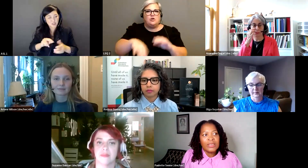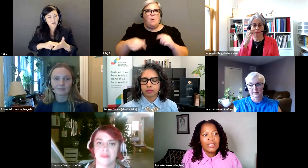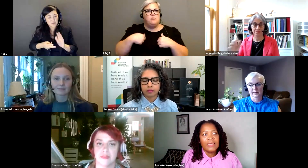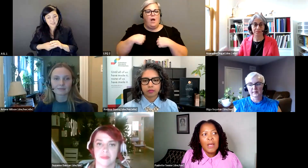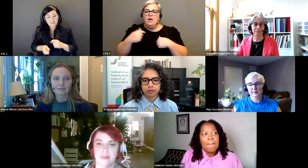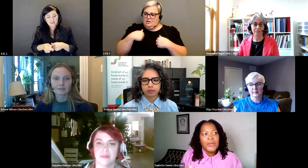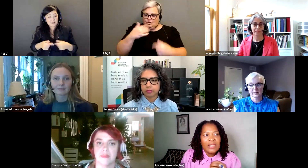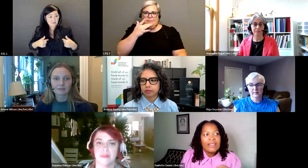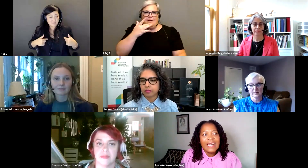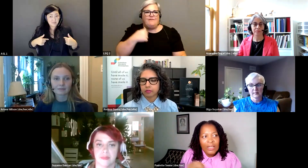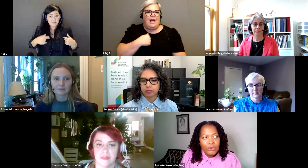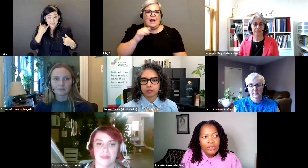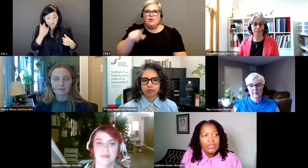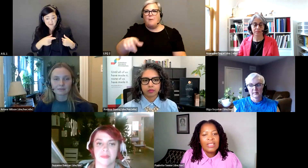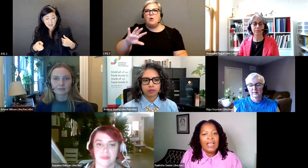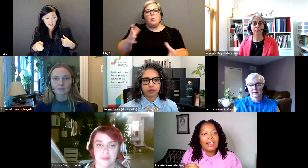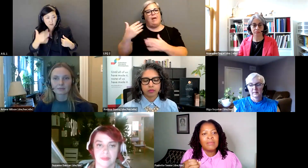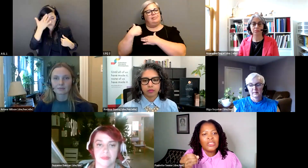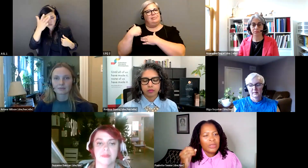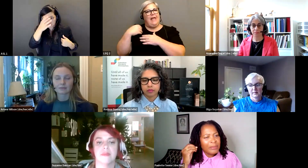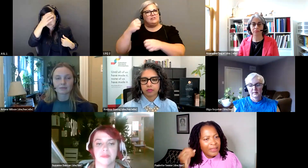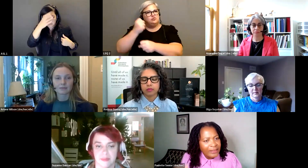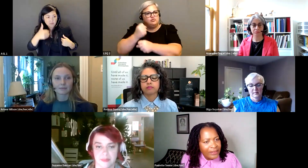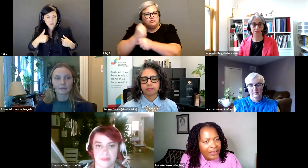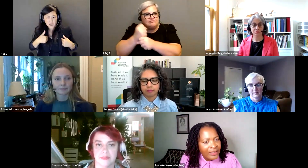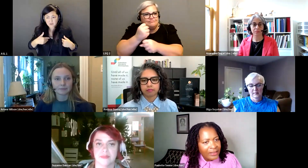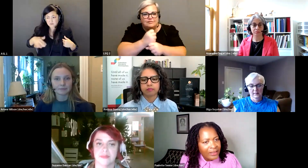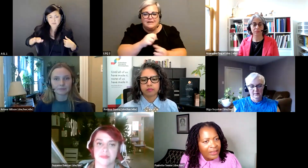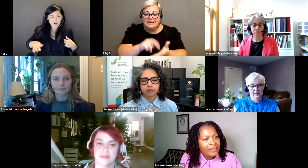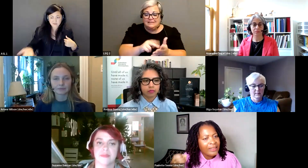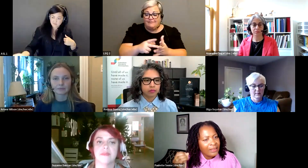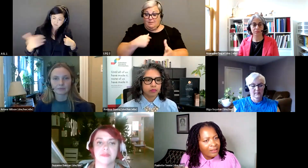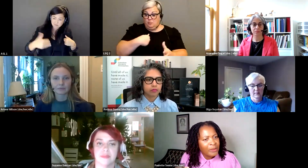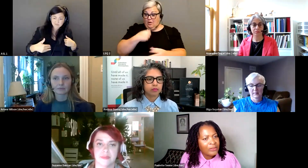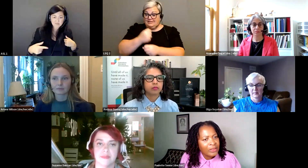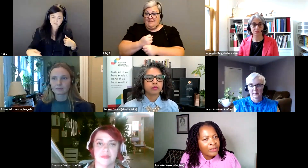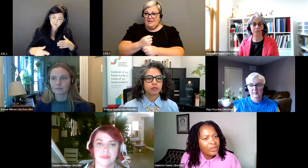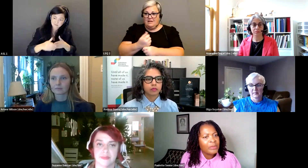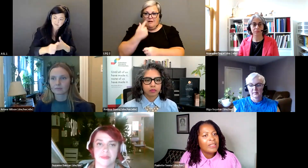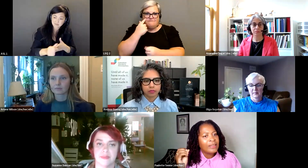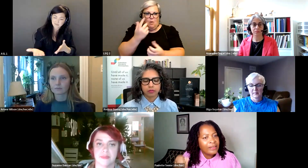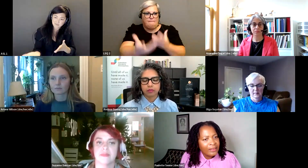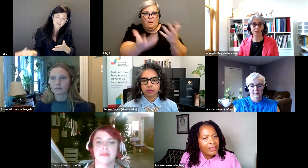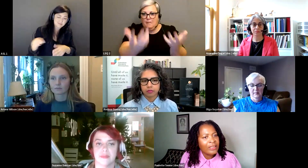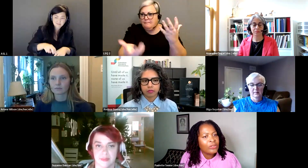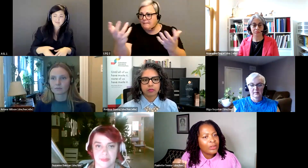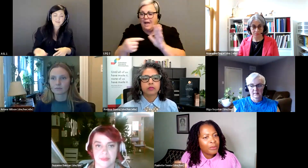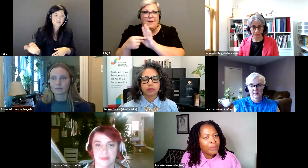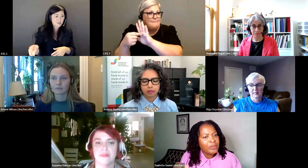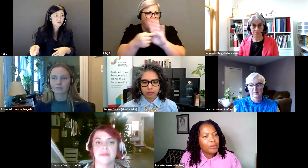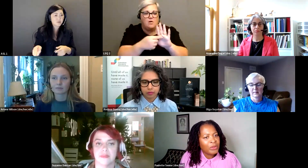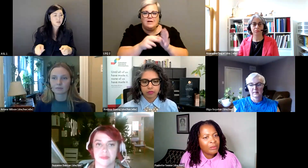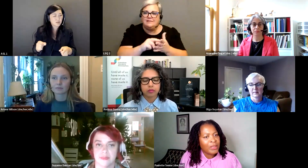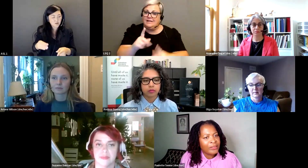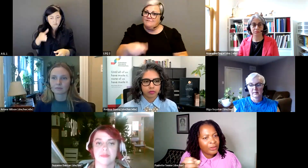to really bring that out and make sure I'm listening keenly, because I think that's part of leadership, listening keenly to the